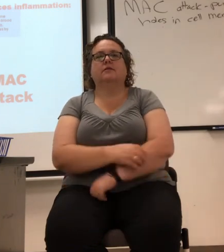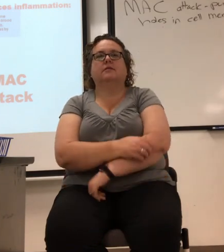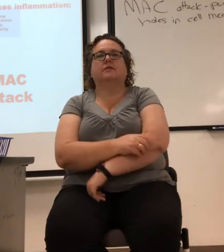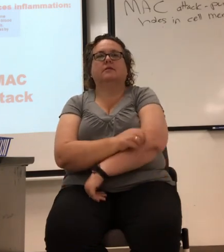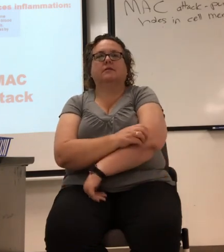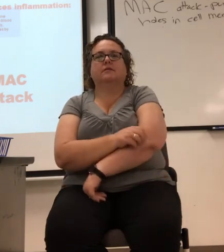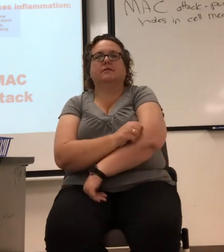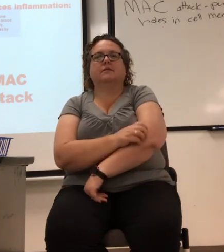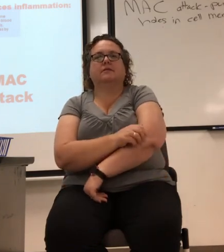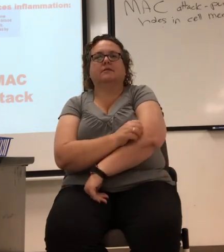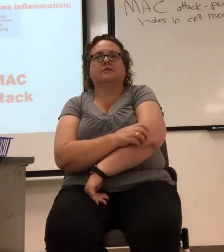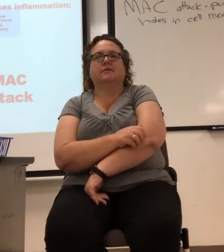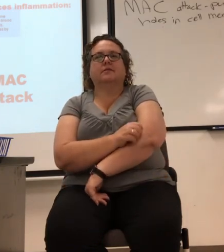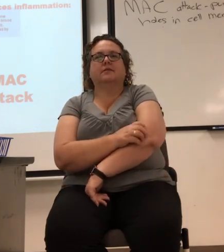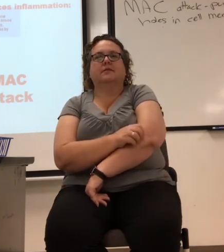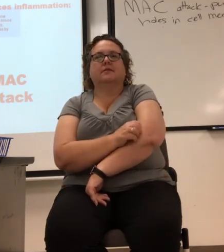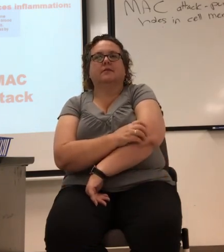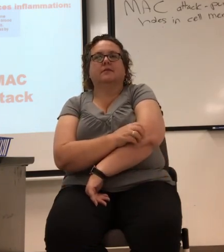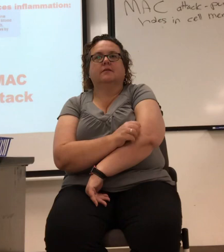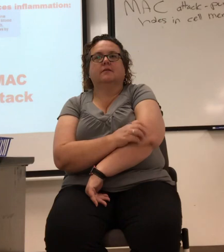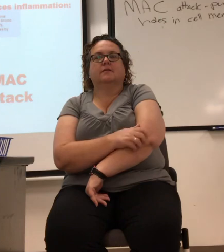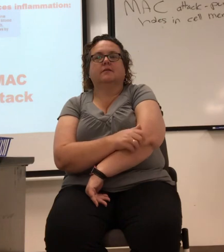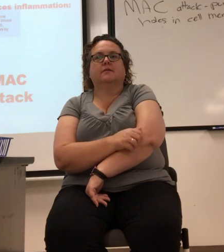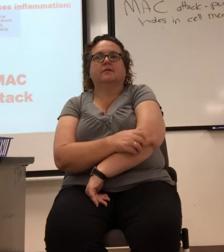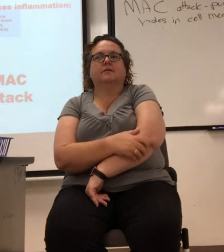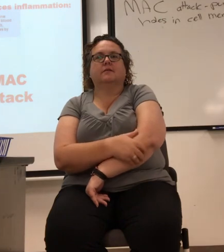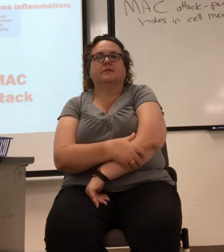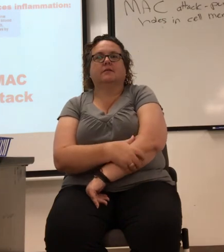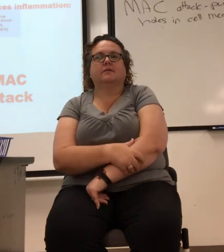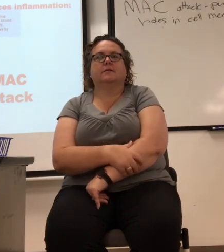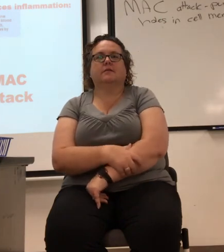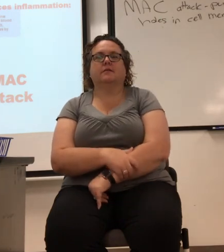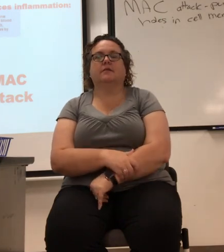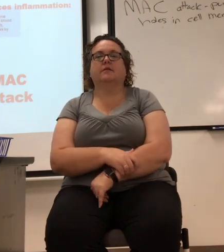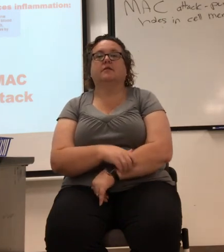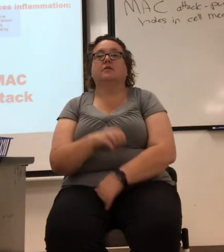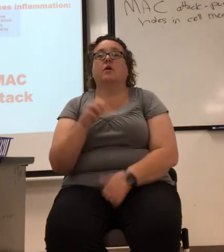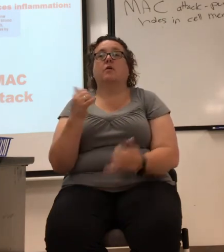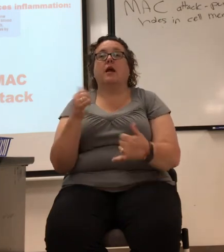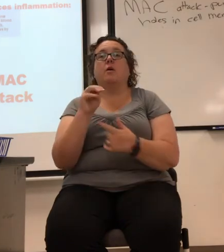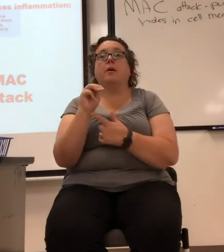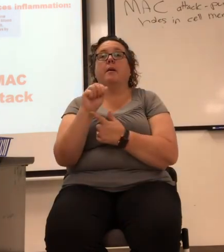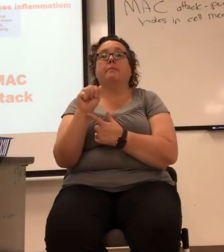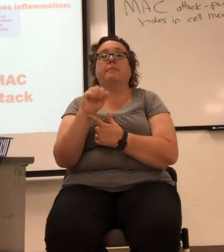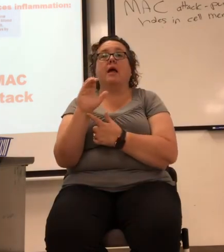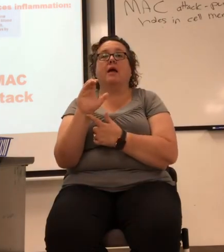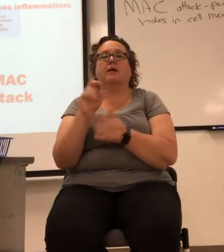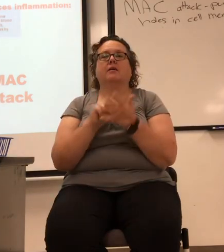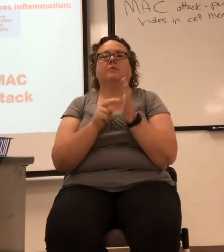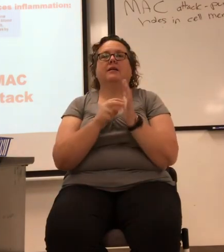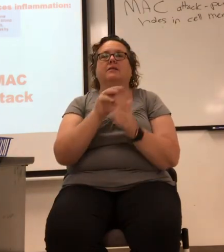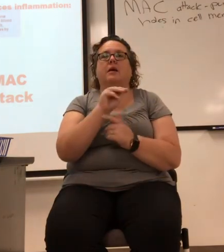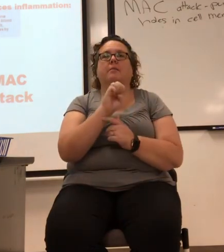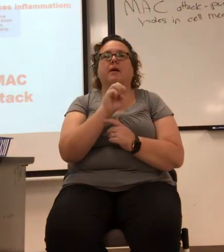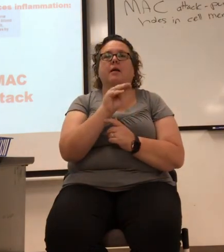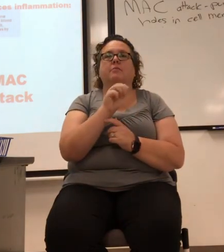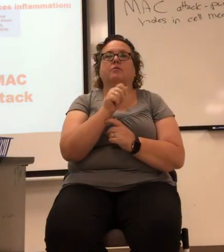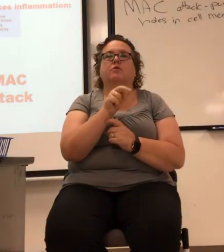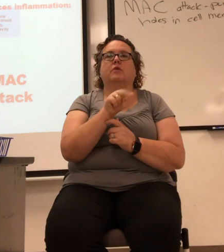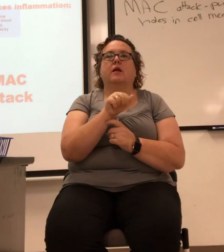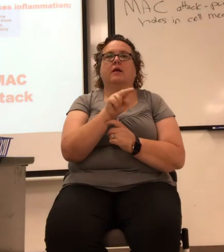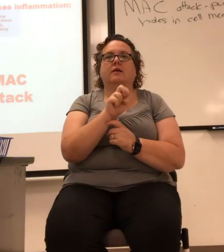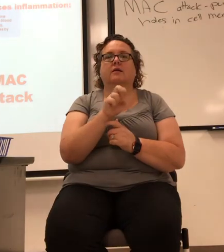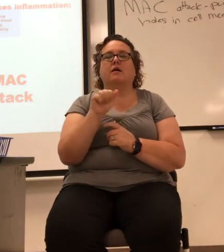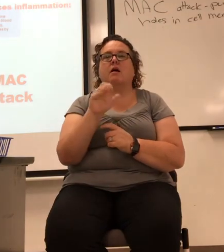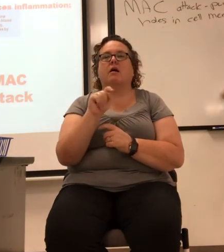causing lysis, cell bursting. Done. Now MAC stands for membrane attack complex, right? Punching